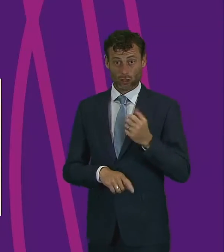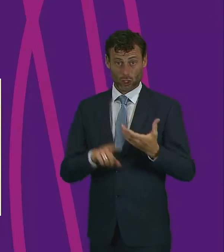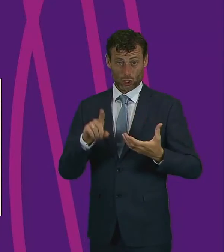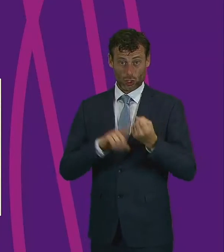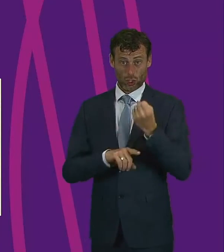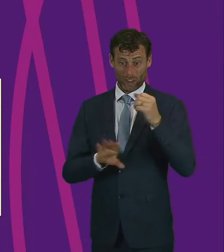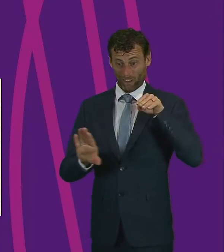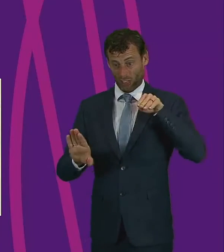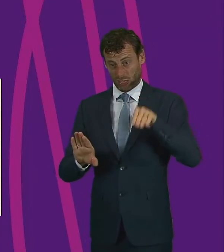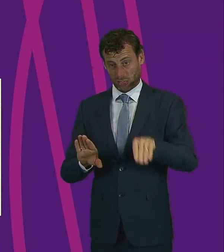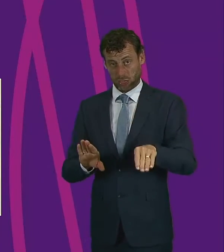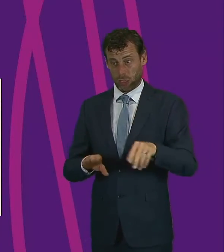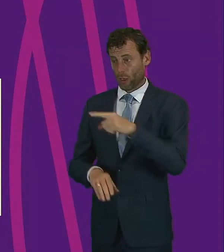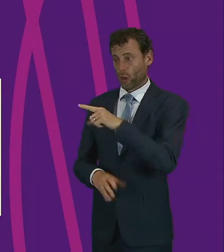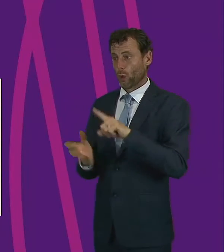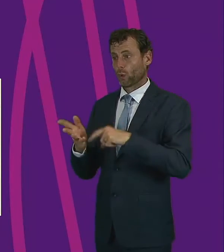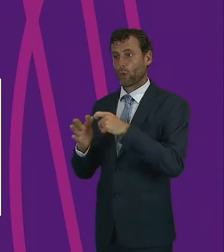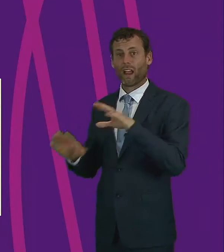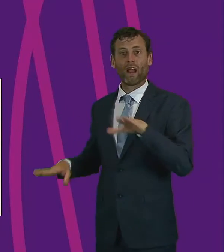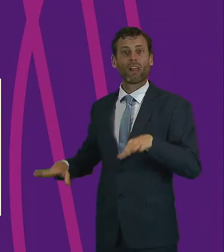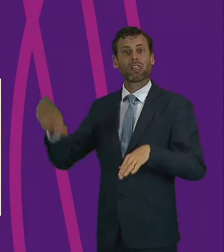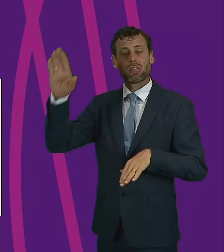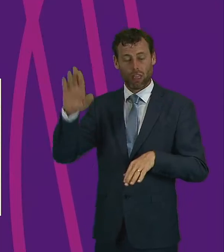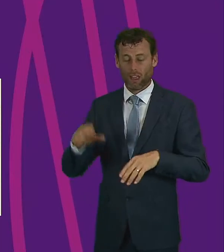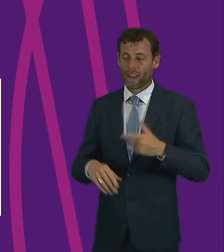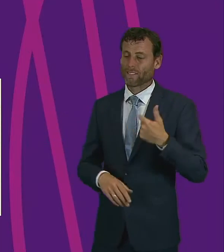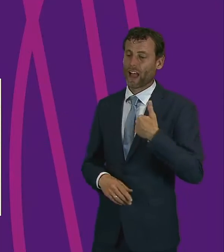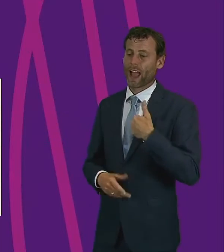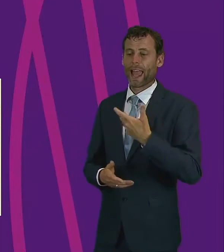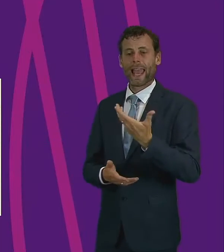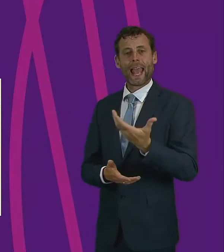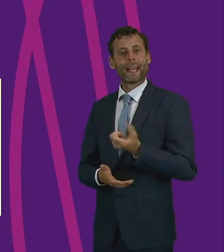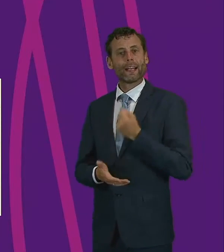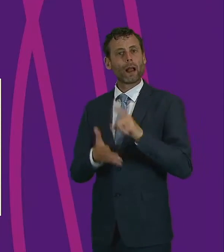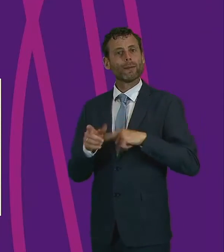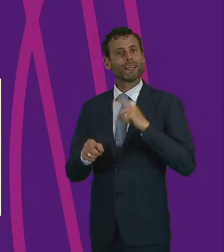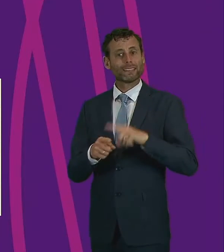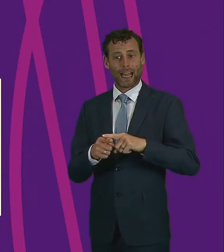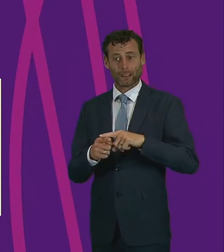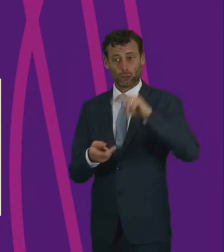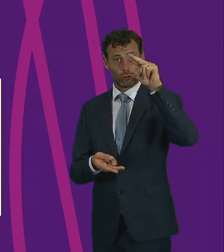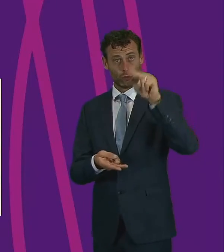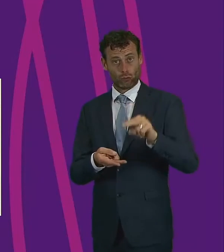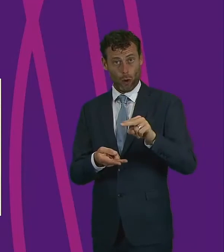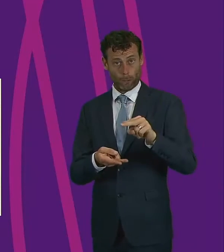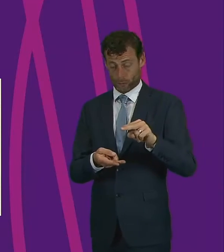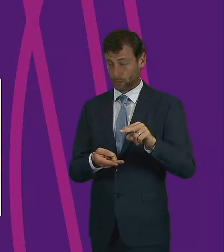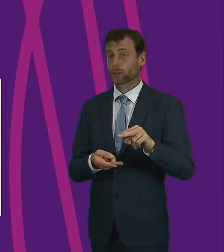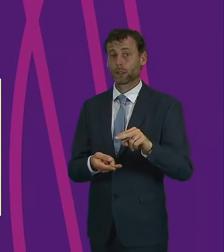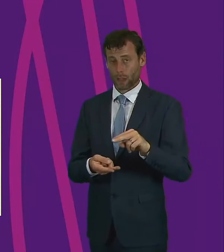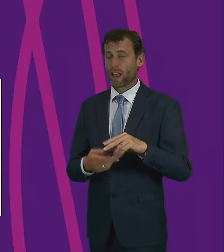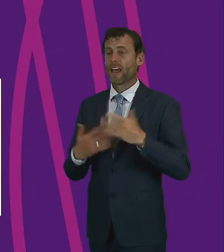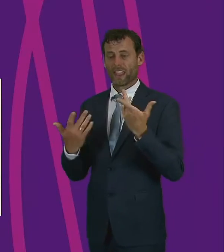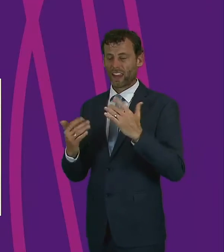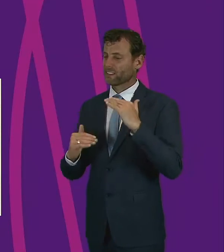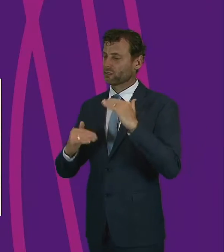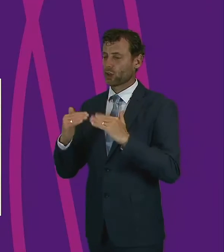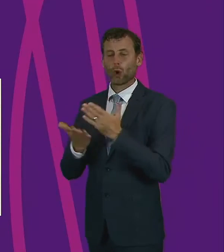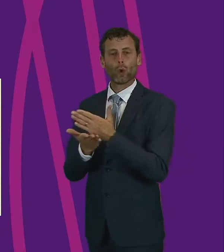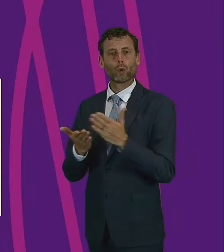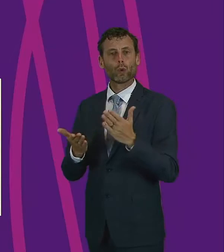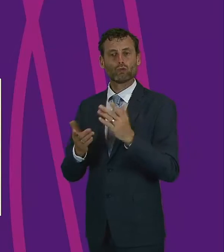effect on our block grant. If our take from income tax drops at the same rate as the rest of the UK, then the effect is neutral. But if it